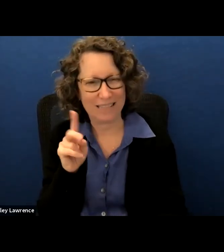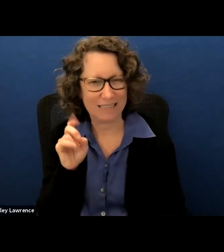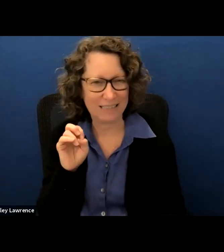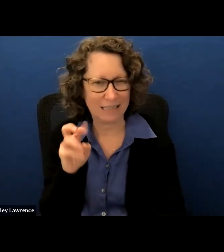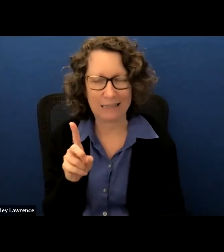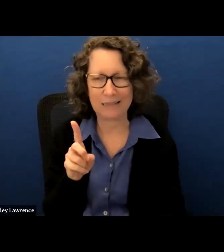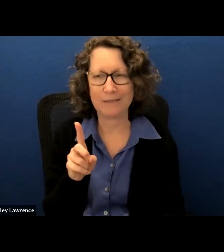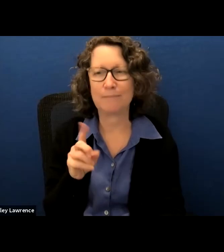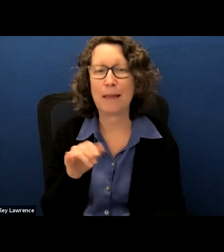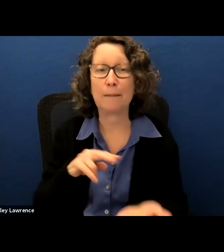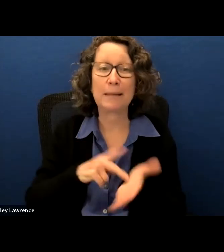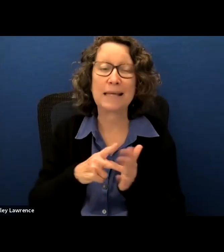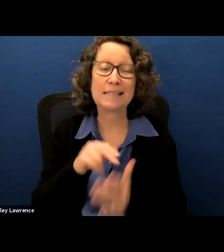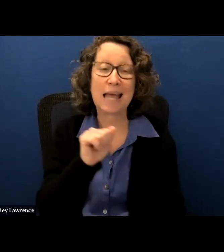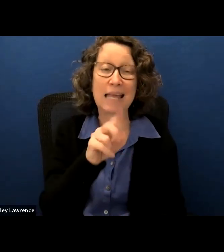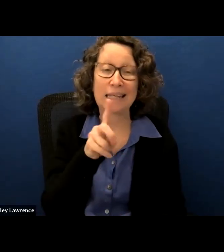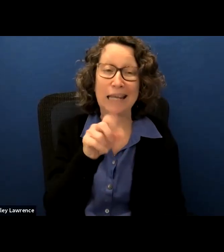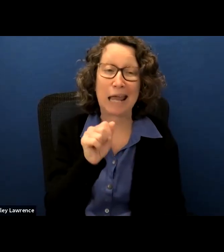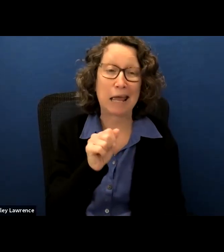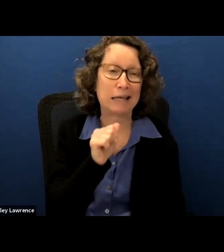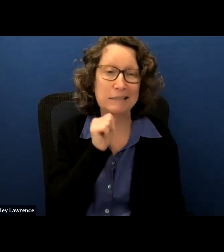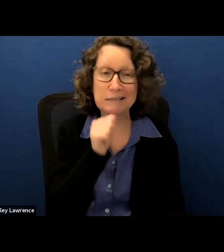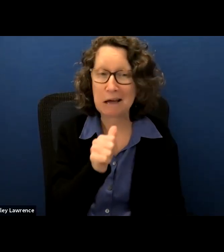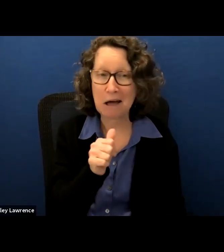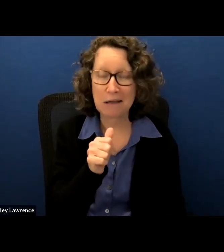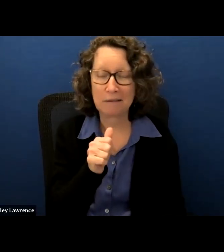means ADA is not